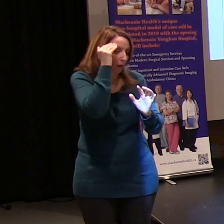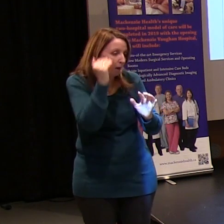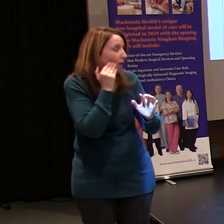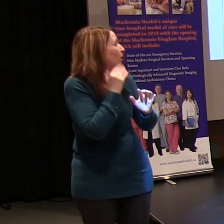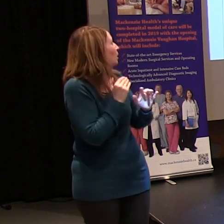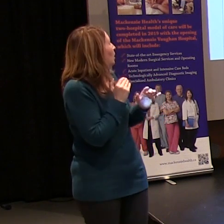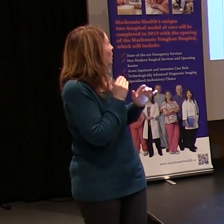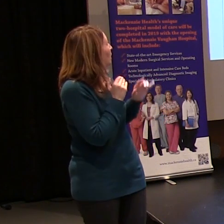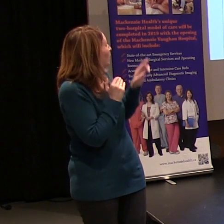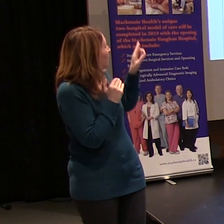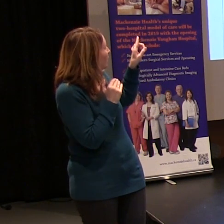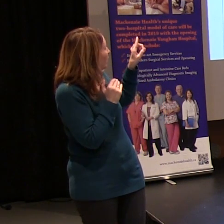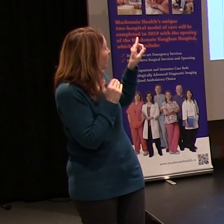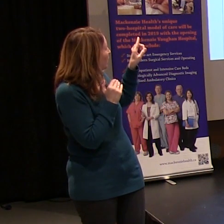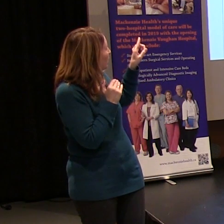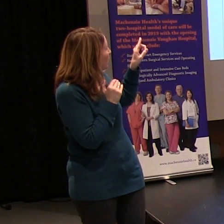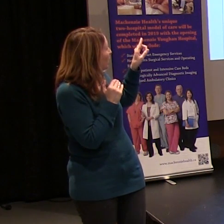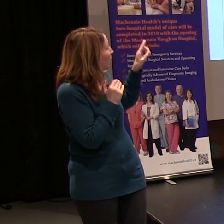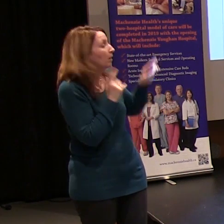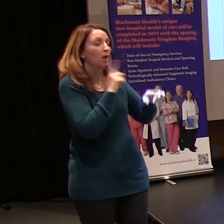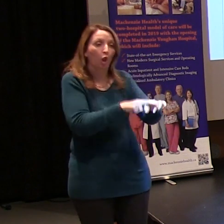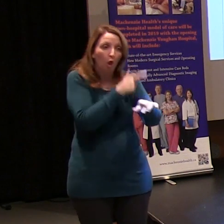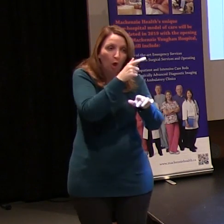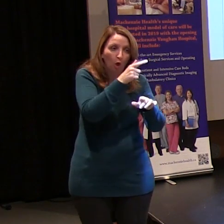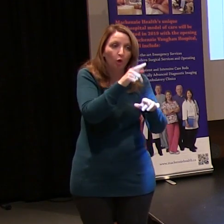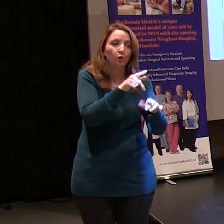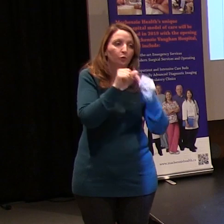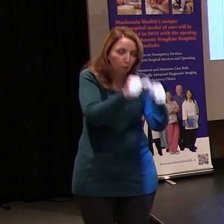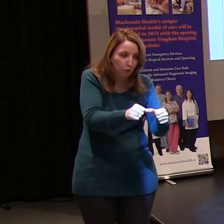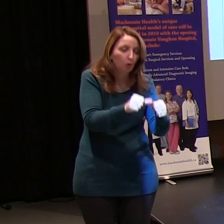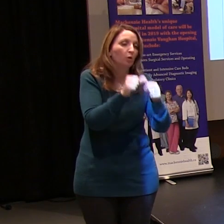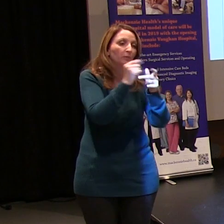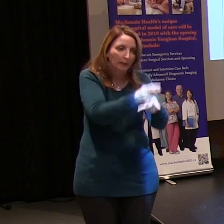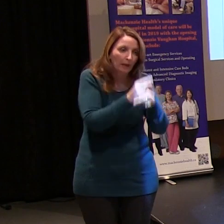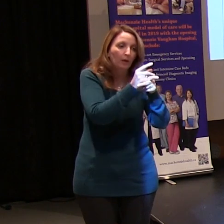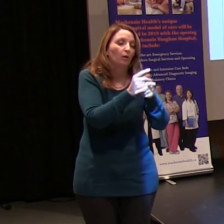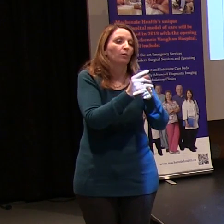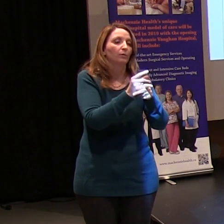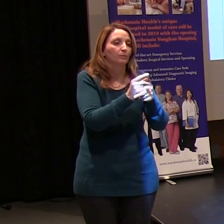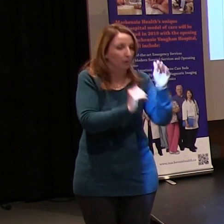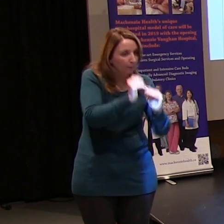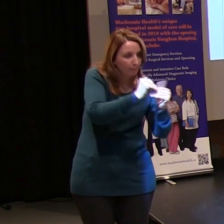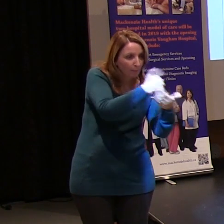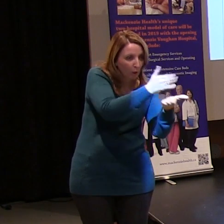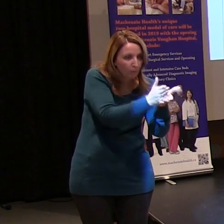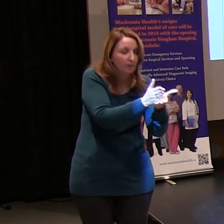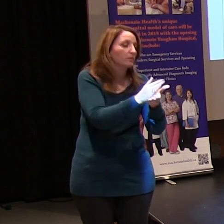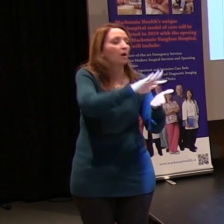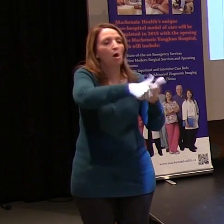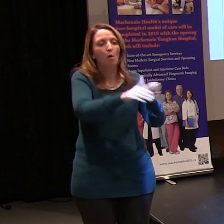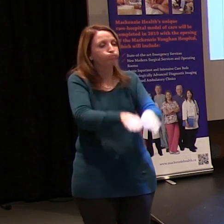some residential, protected residential, long-term, around pedestrian. It's open itself to